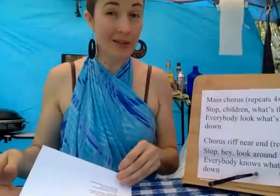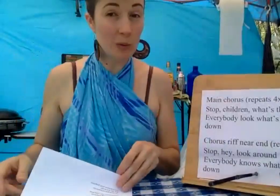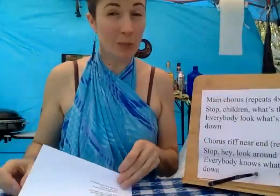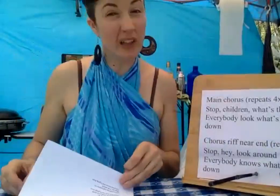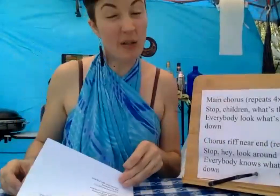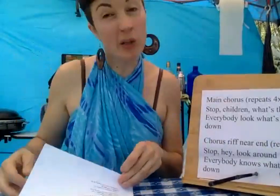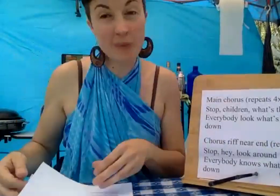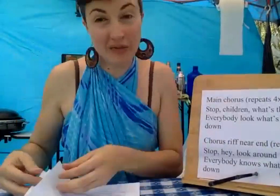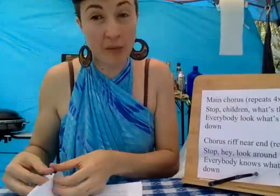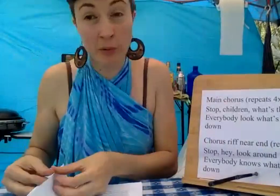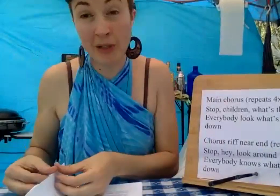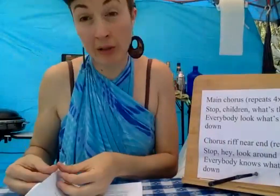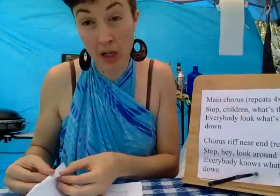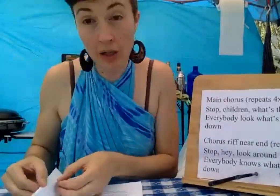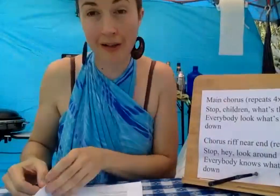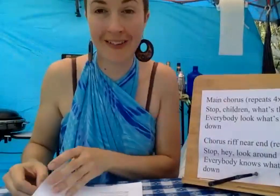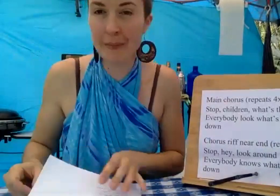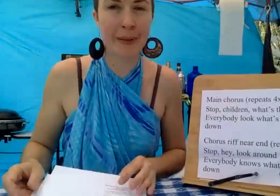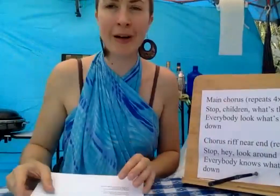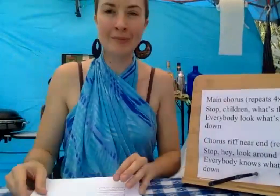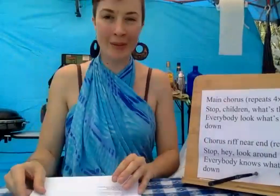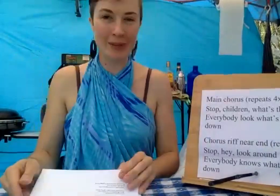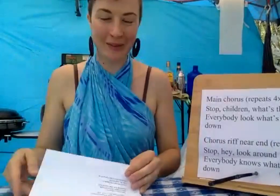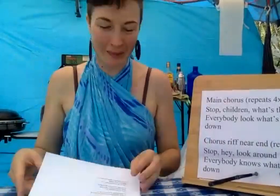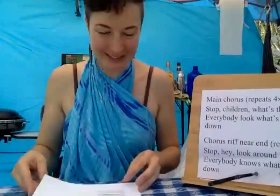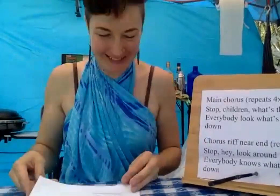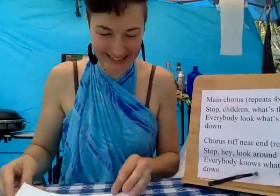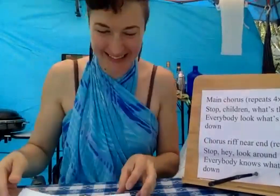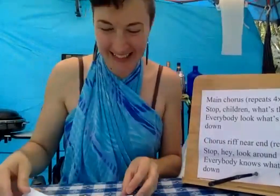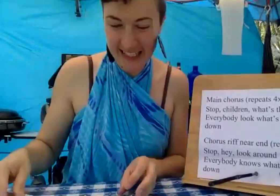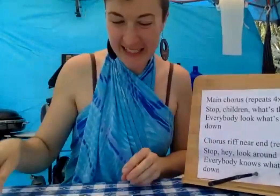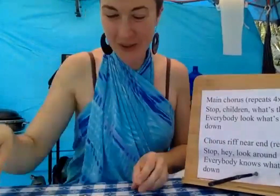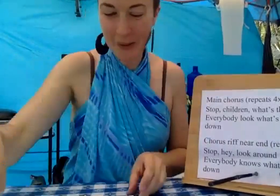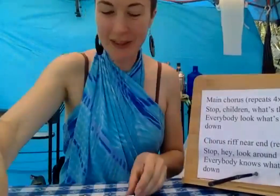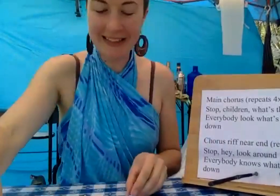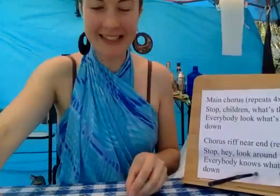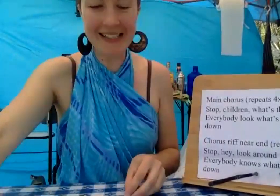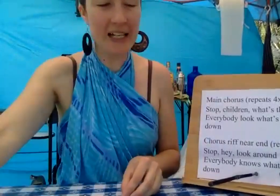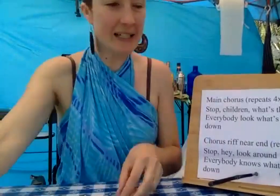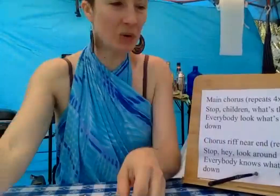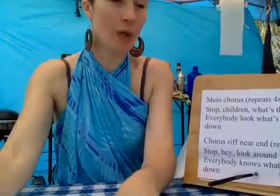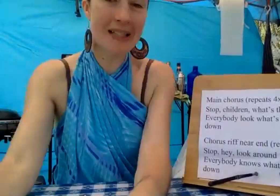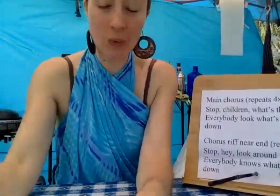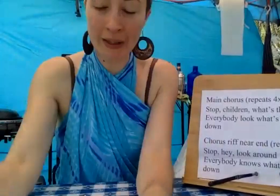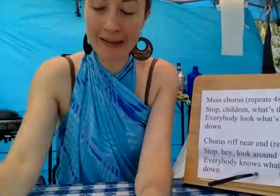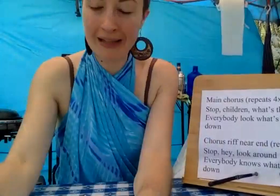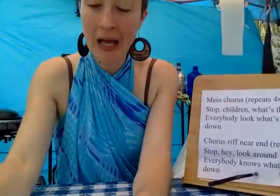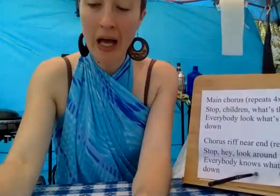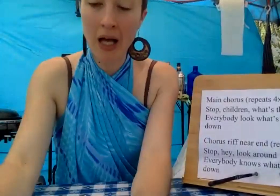2 people came. One was my friend and one was my grandma. I mean, my mom, my boy's grandma. So we're repeating this. It's "For What It's Worth"